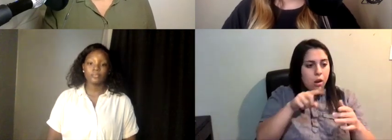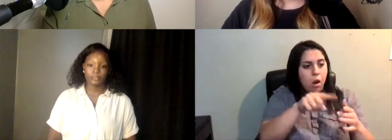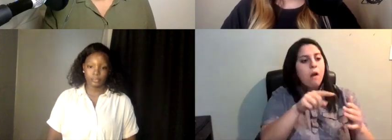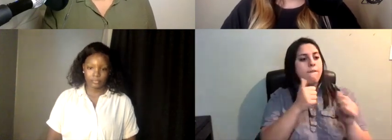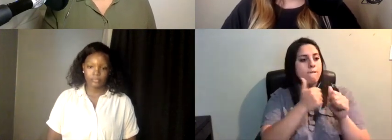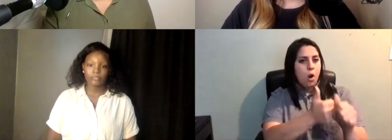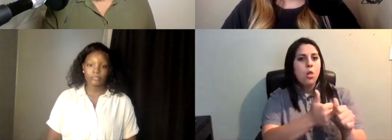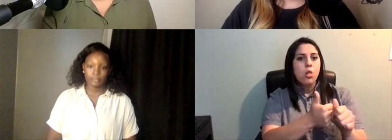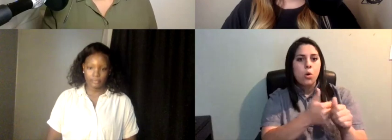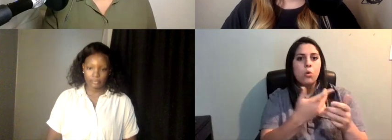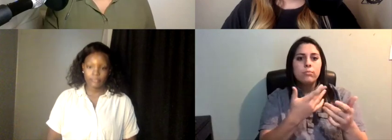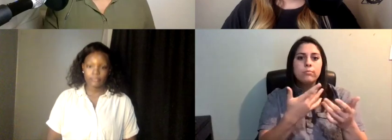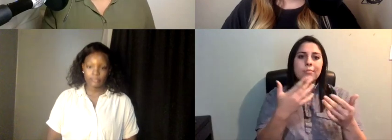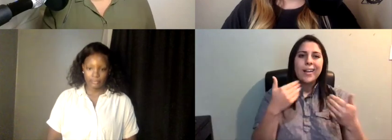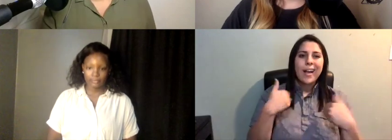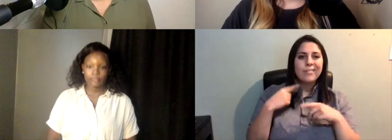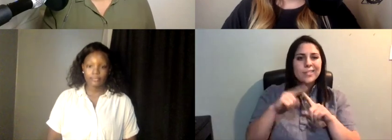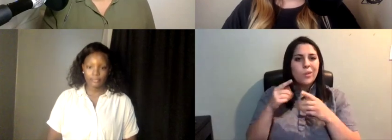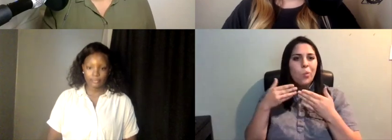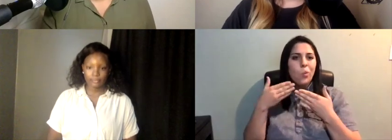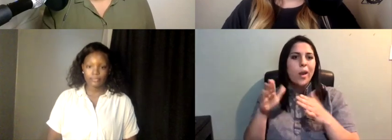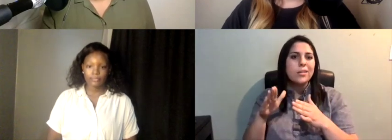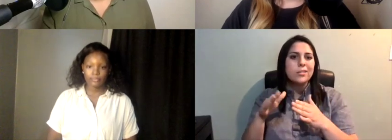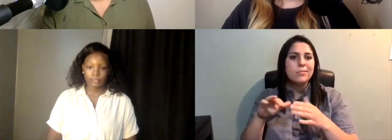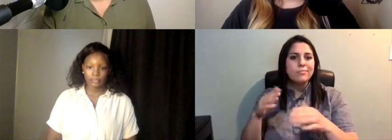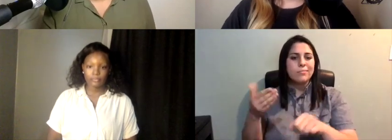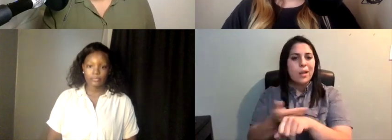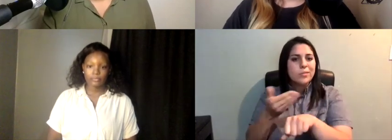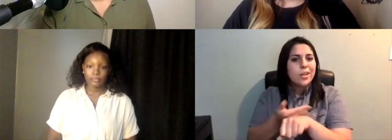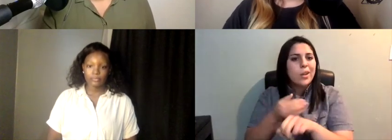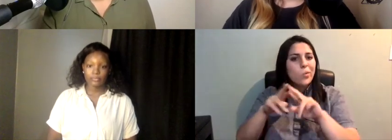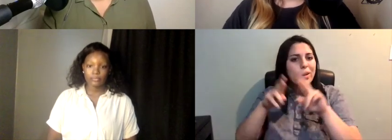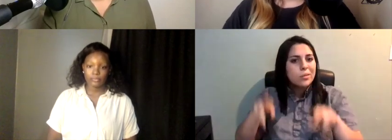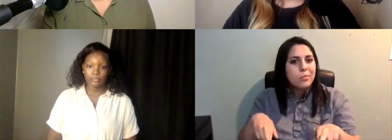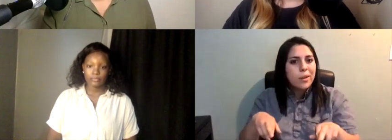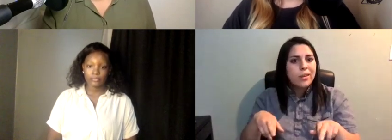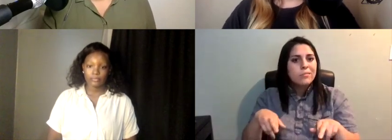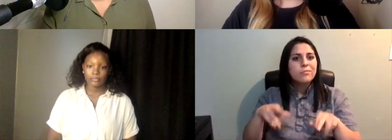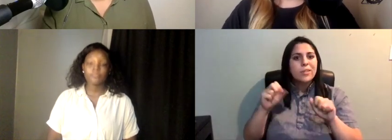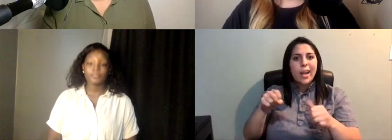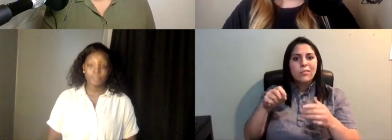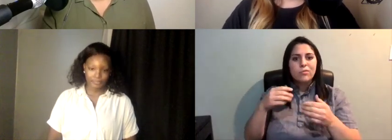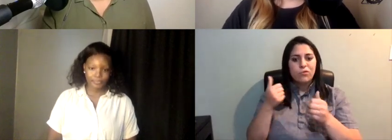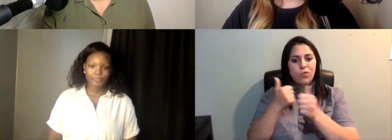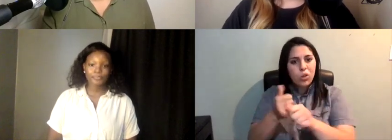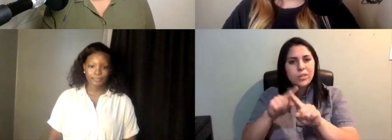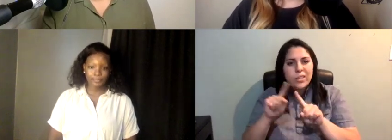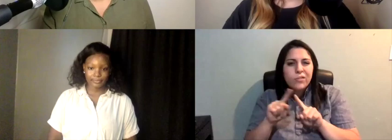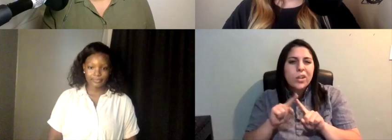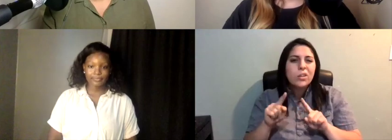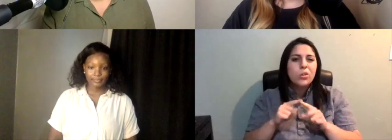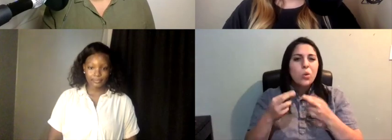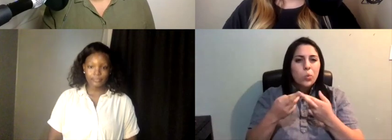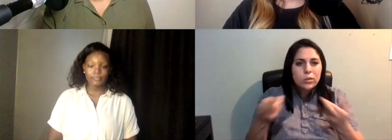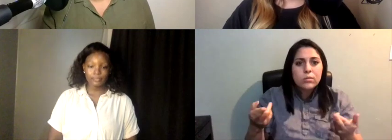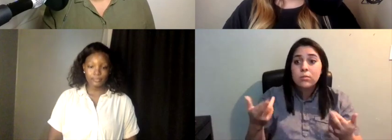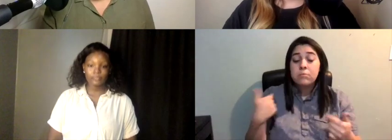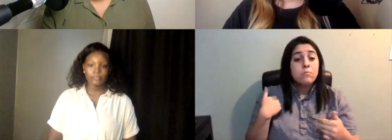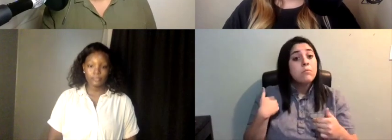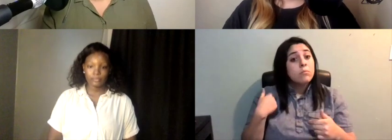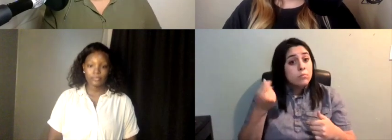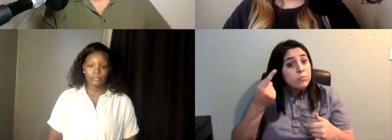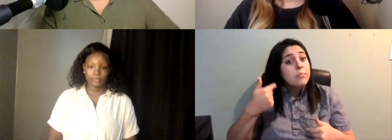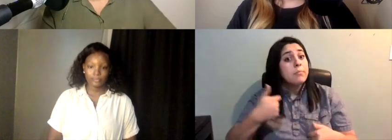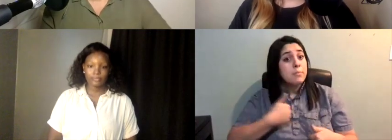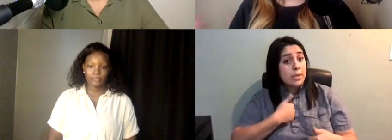resume. But, you know, there's a lot of YouTube resources. I definitely did that. I was all over YouTube when I had to